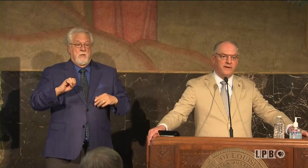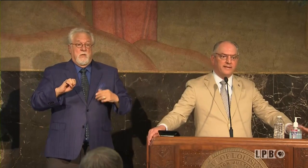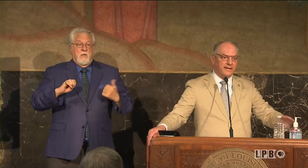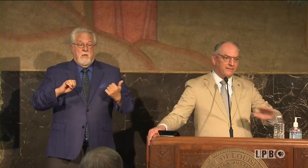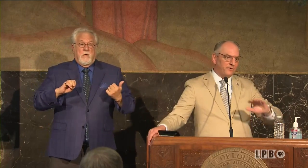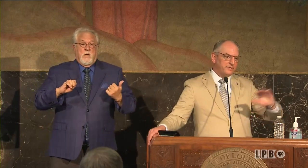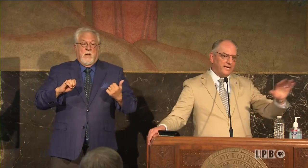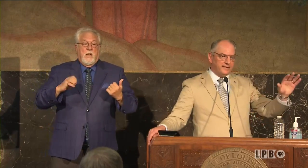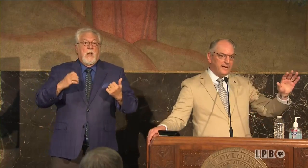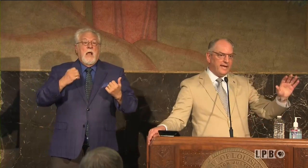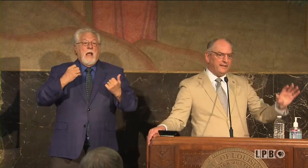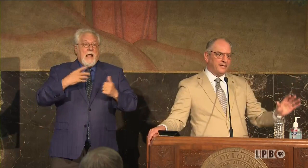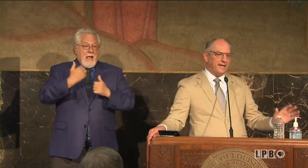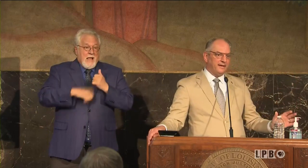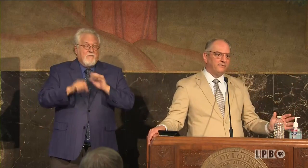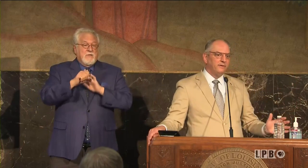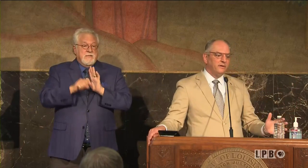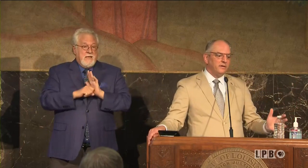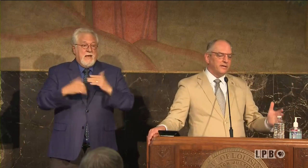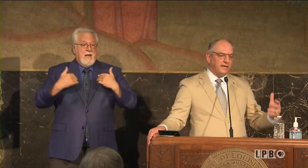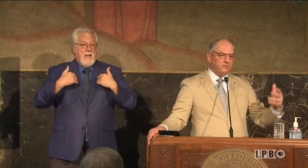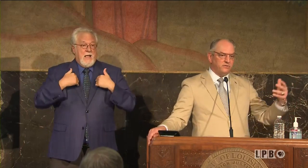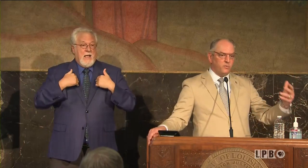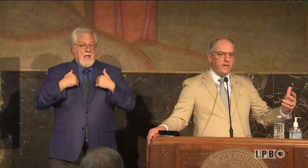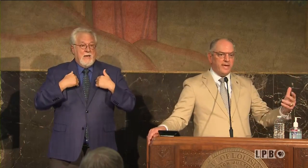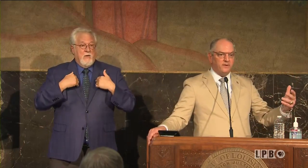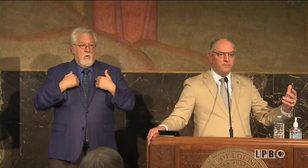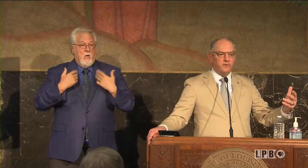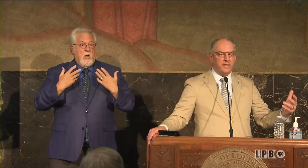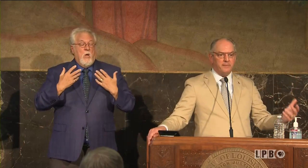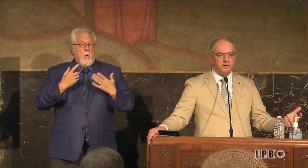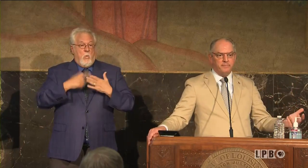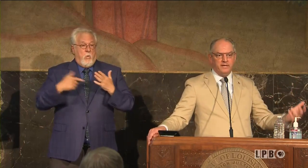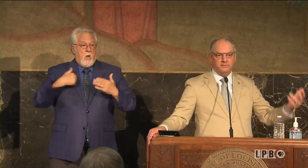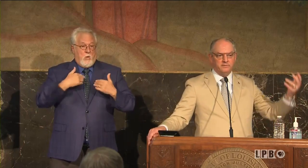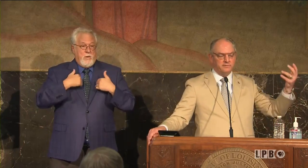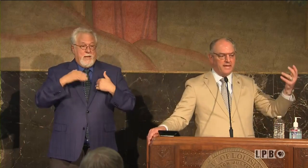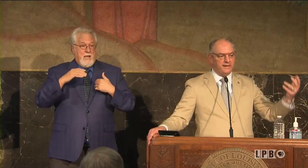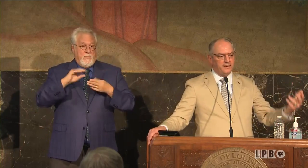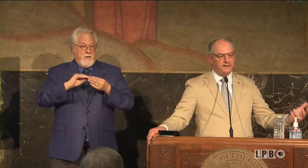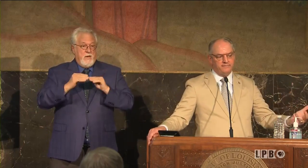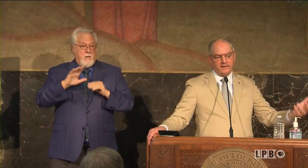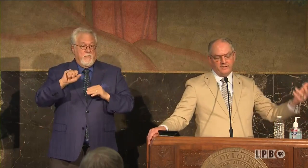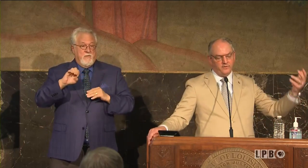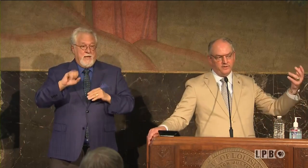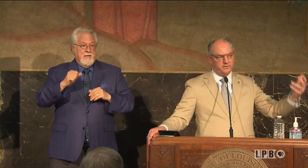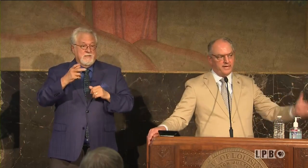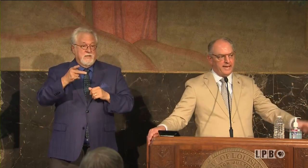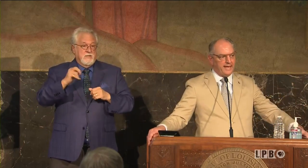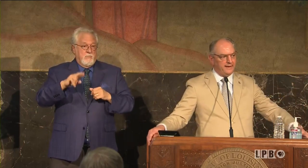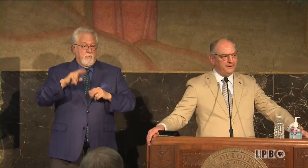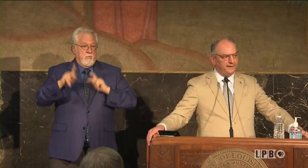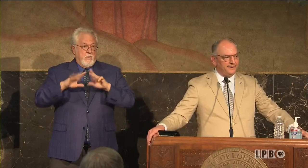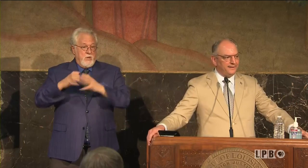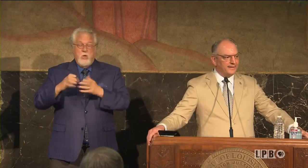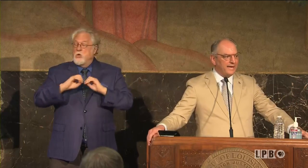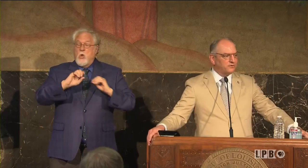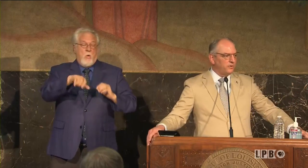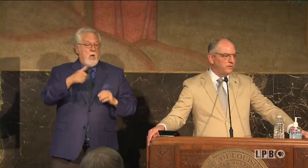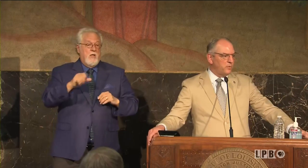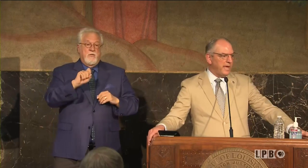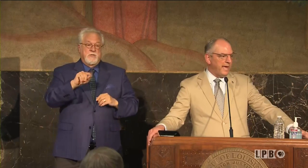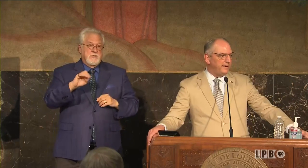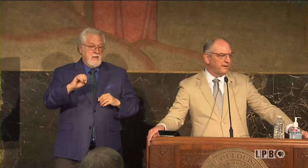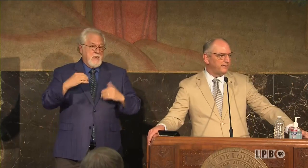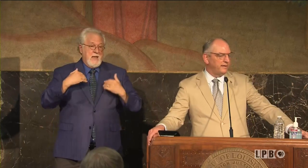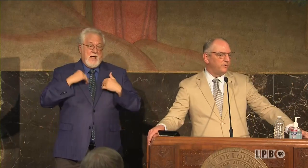in fact, every state that had the kind of cases that we had on a per capita basis, and in fact, no other state had the case growth